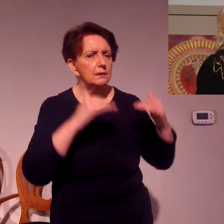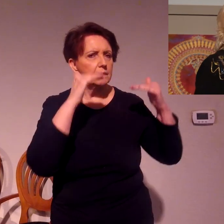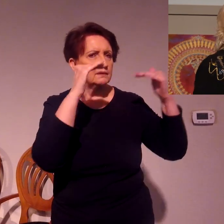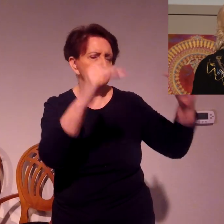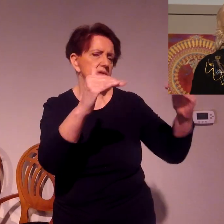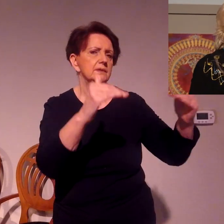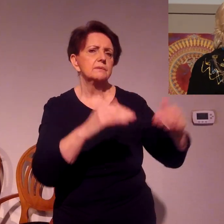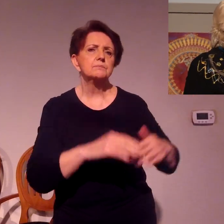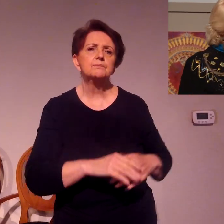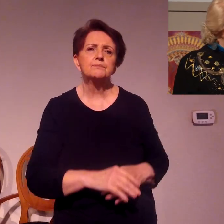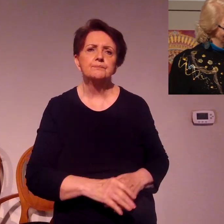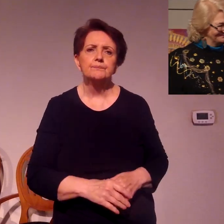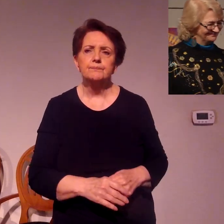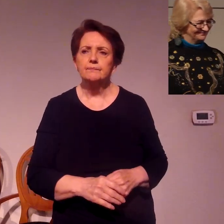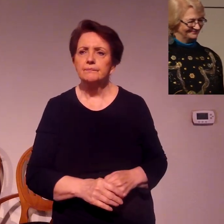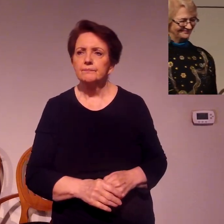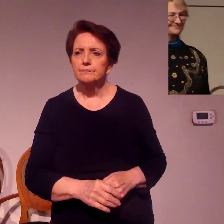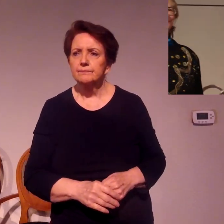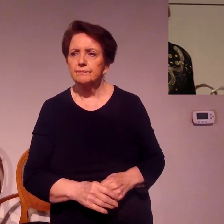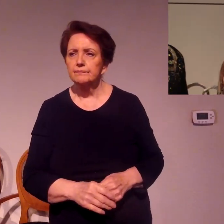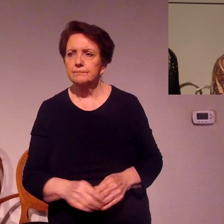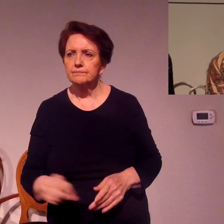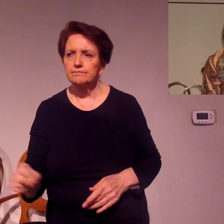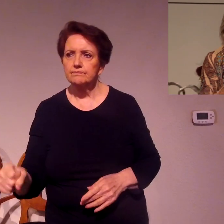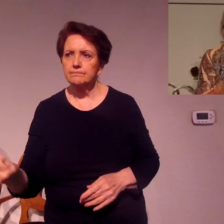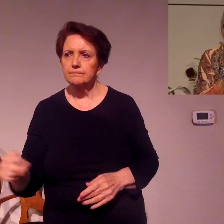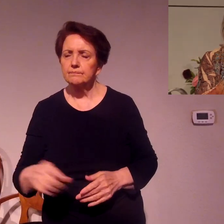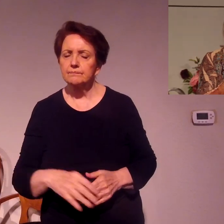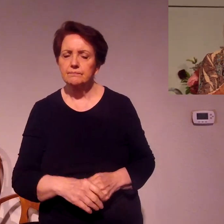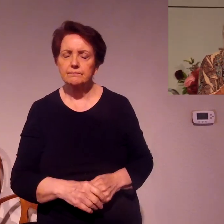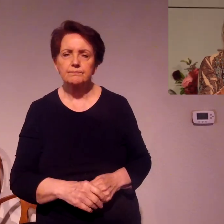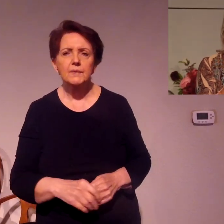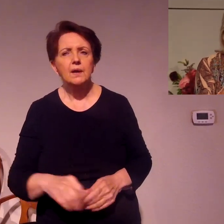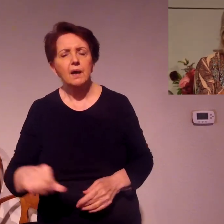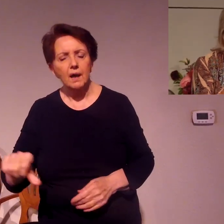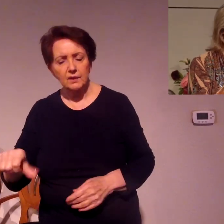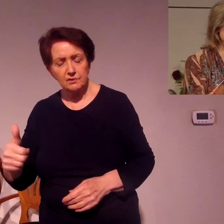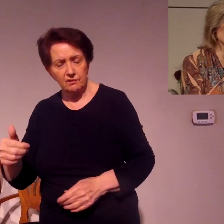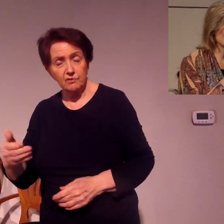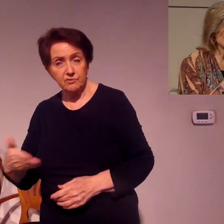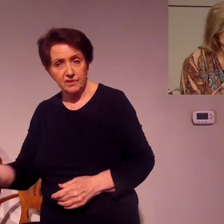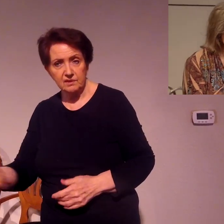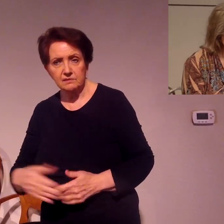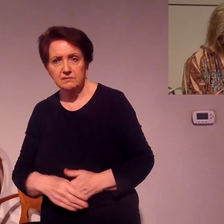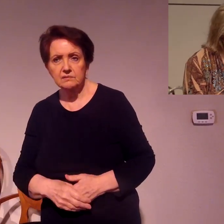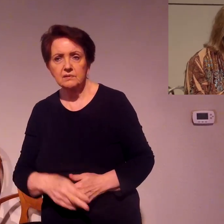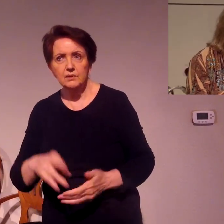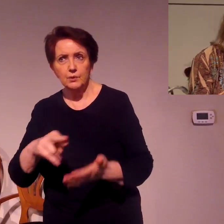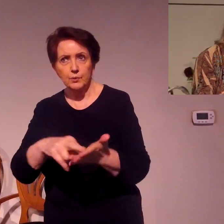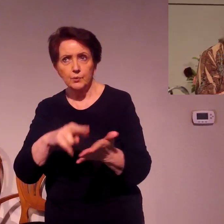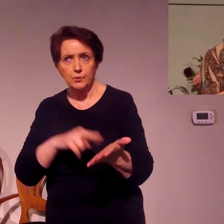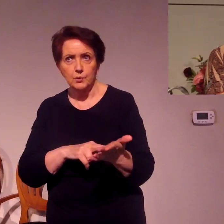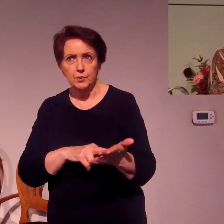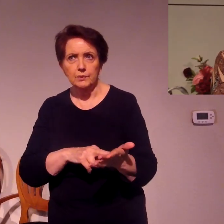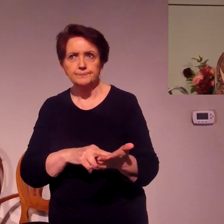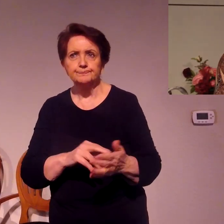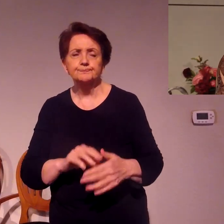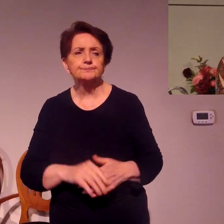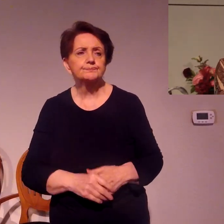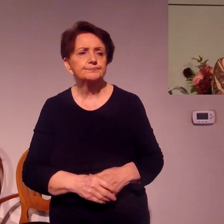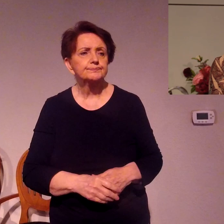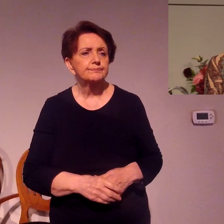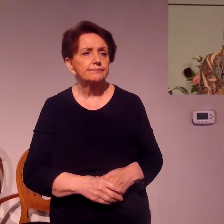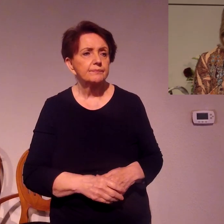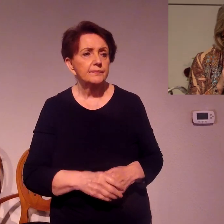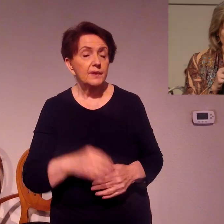greatness. Yes. So another thing that we could, another rule of the road we're going to invite you, if